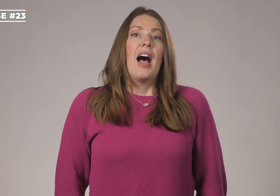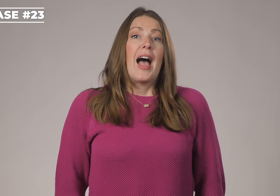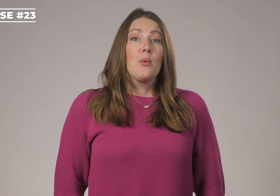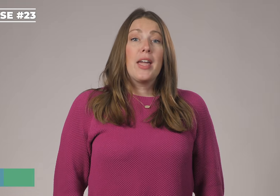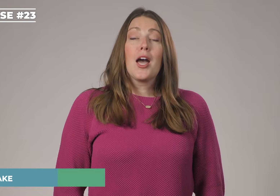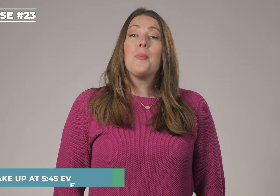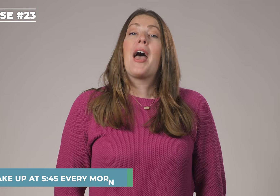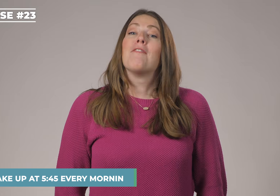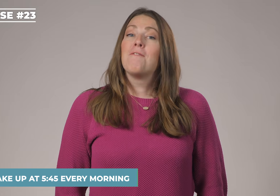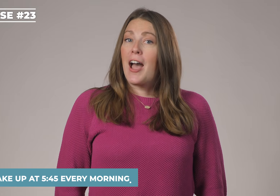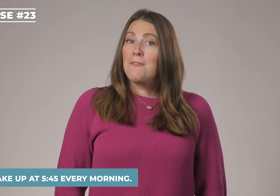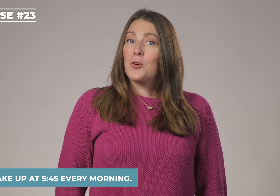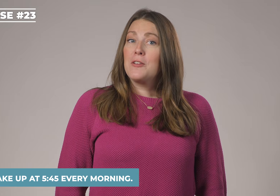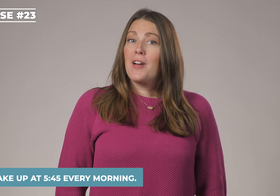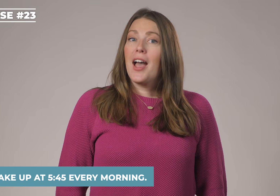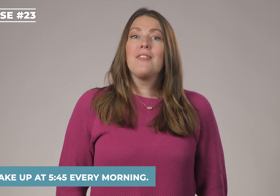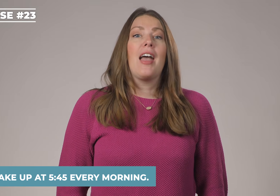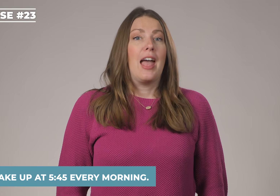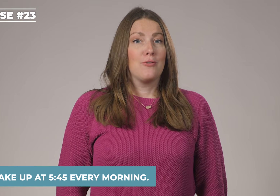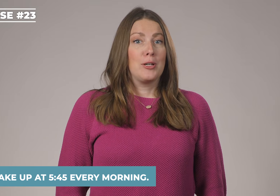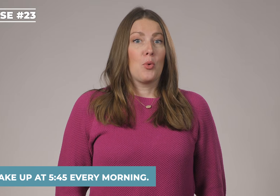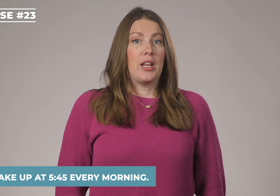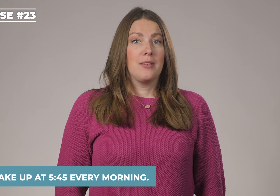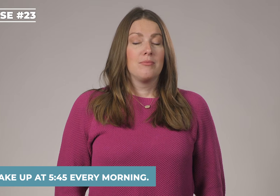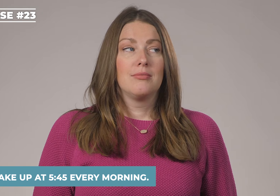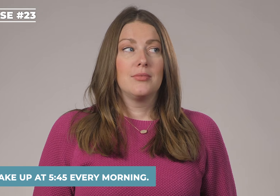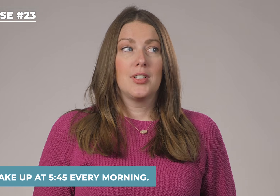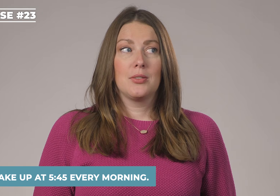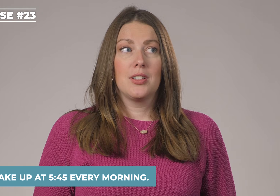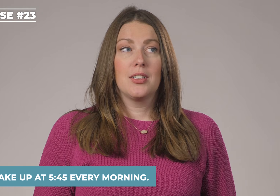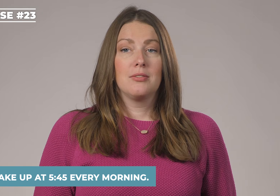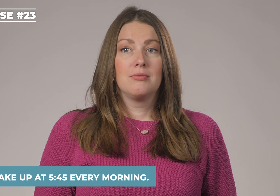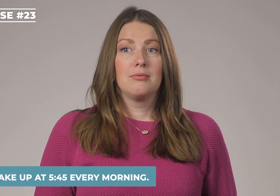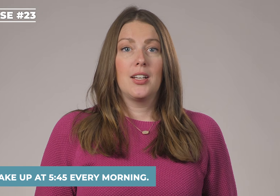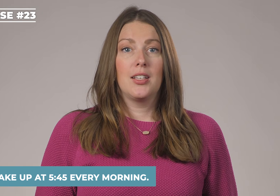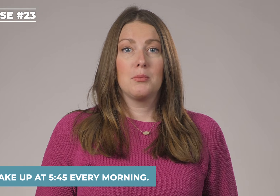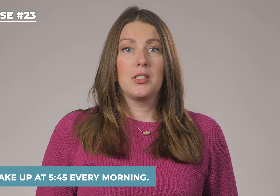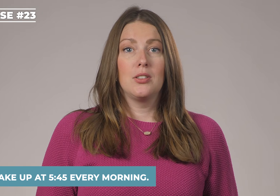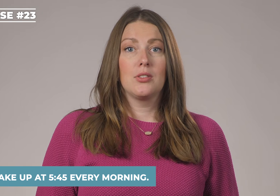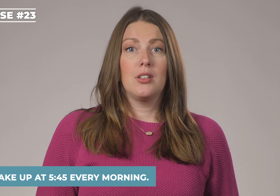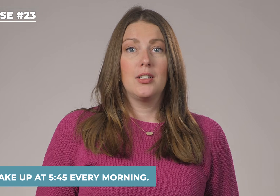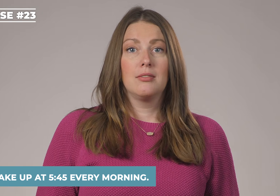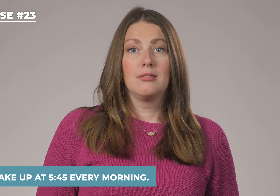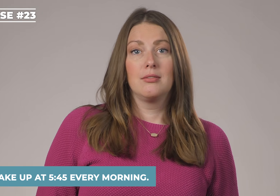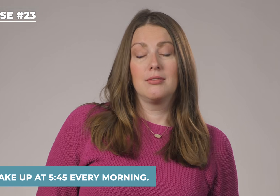I wake up at 5:45 every morning. Not really though, I hit my snooze a lot.